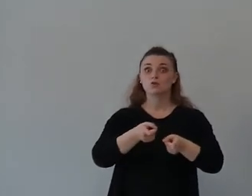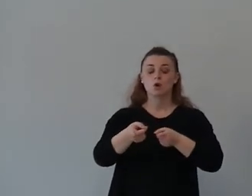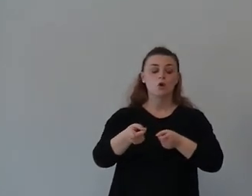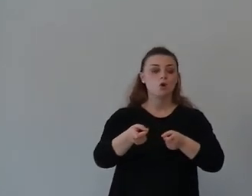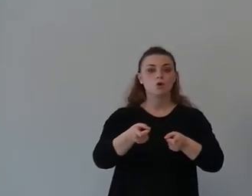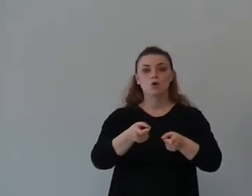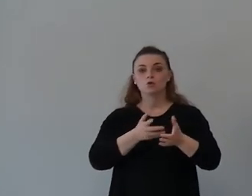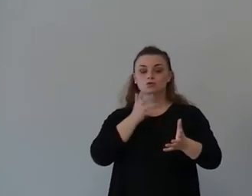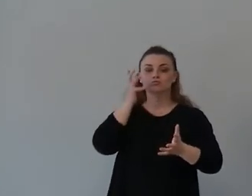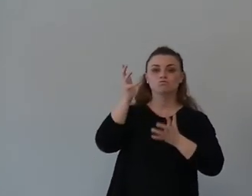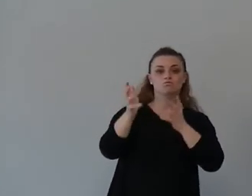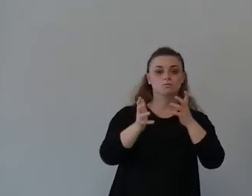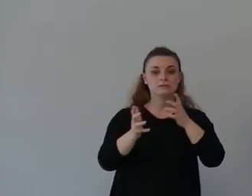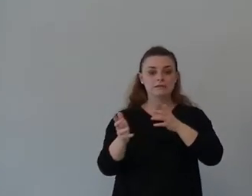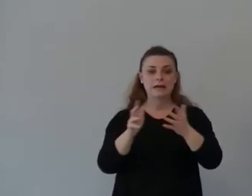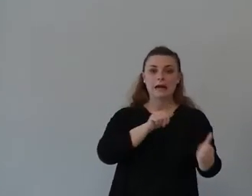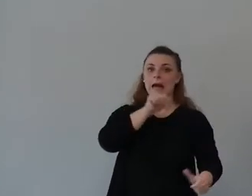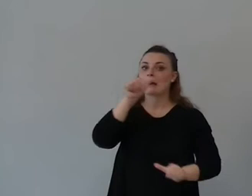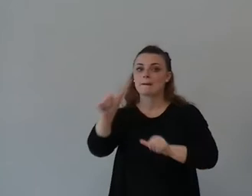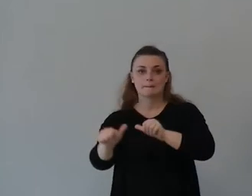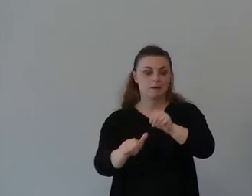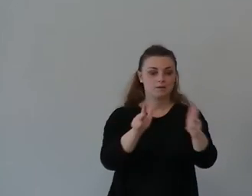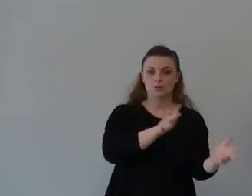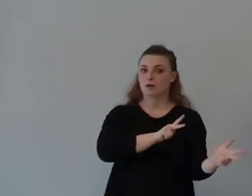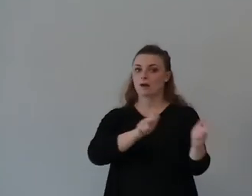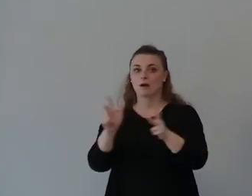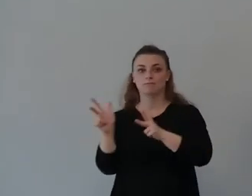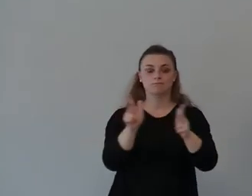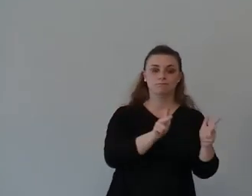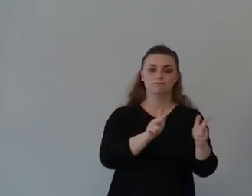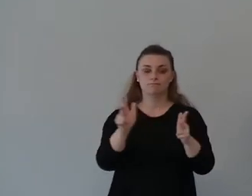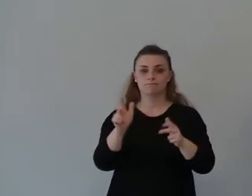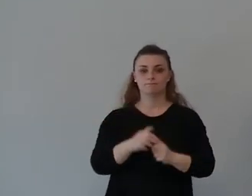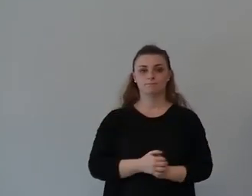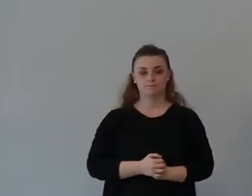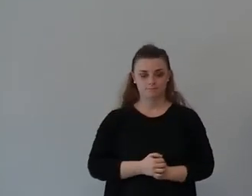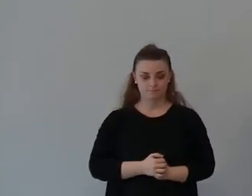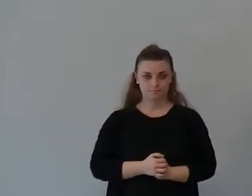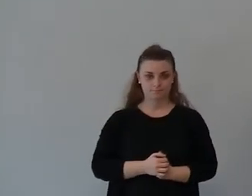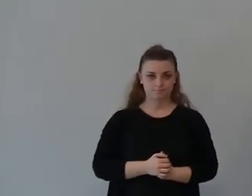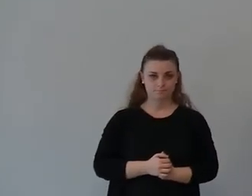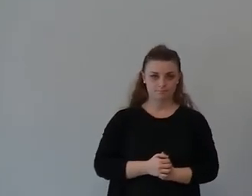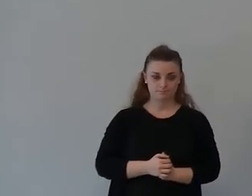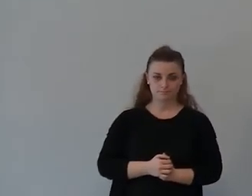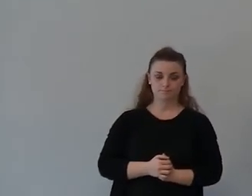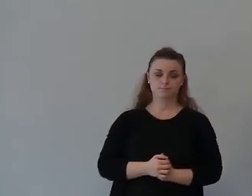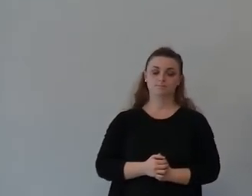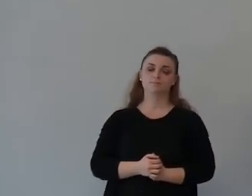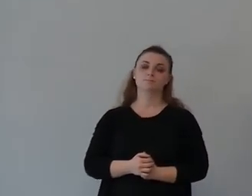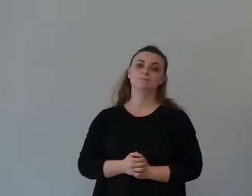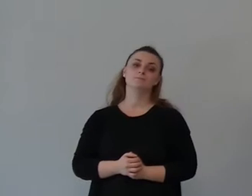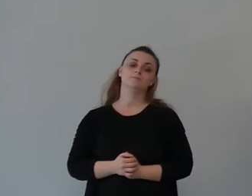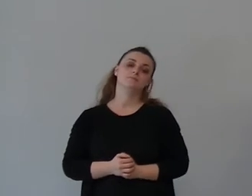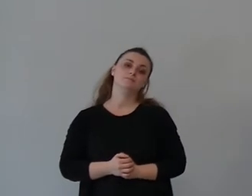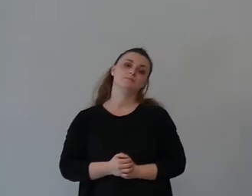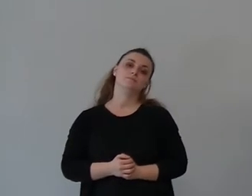transizione. I have many things that I do not know at this point. Ci sono molte